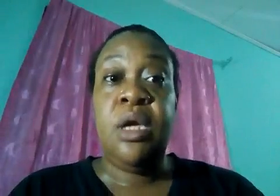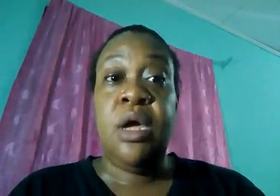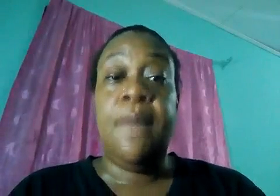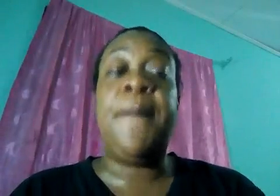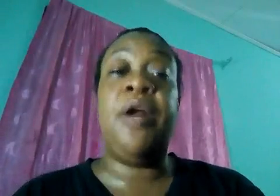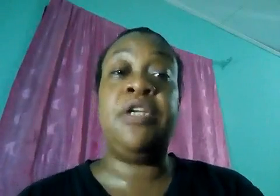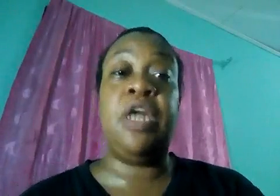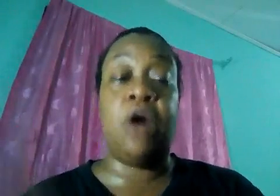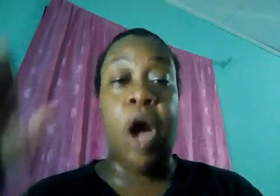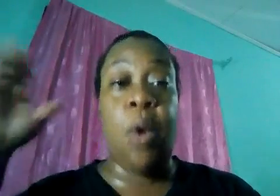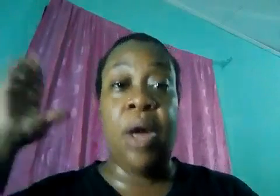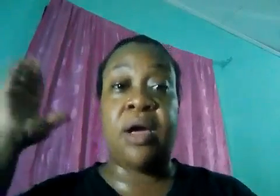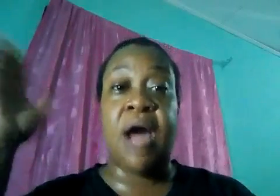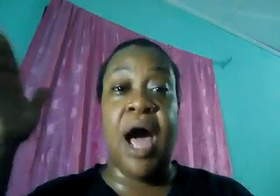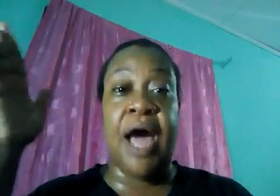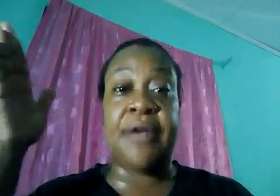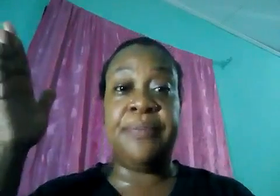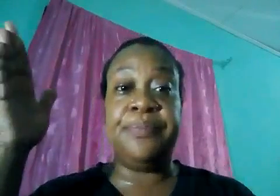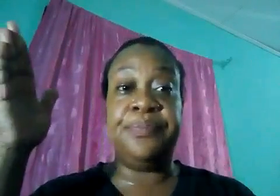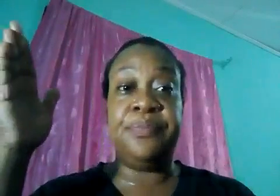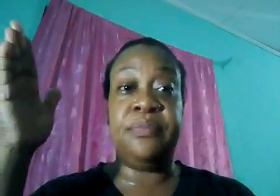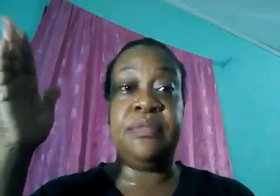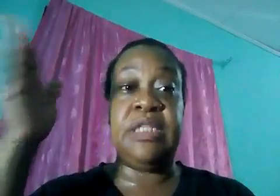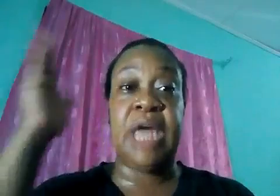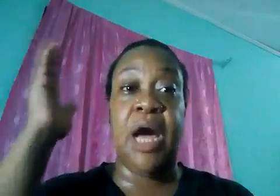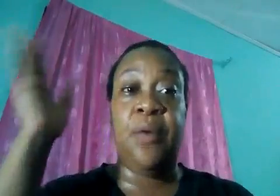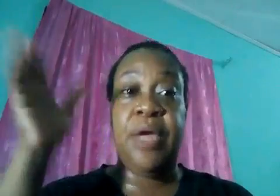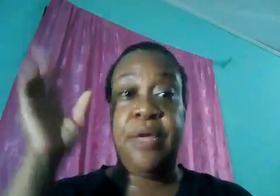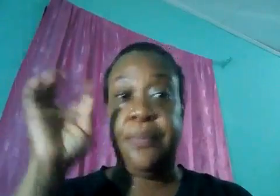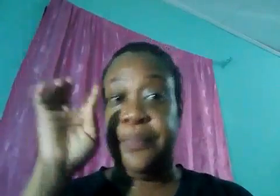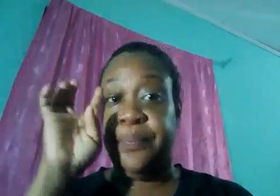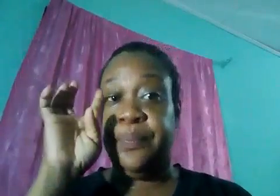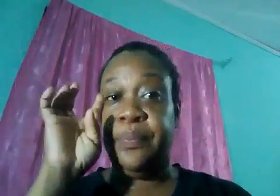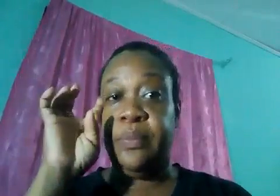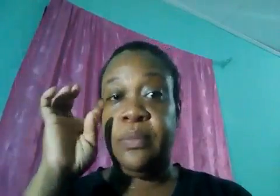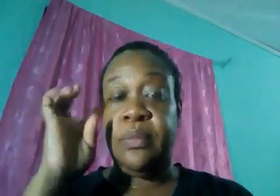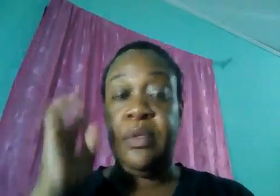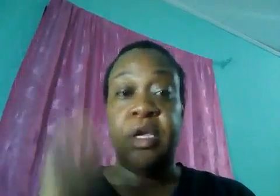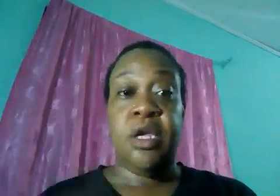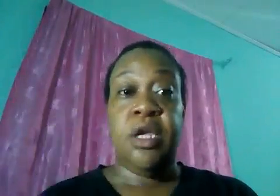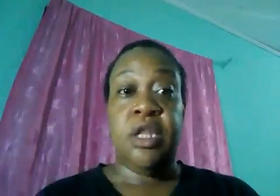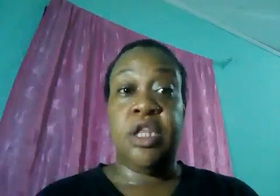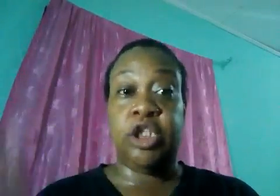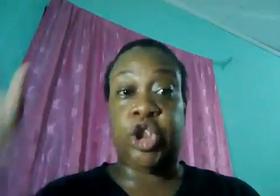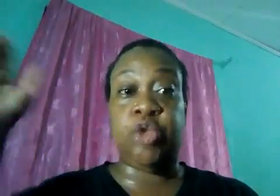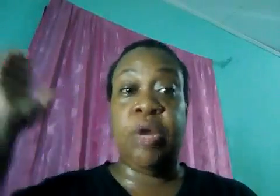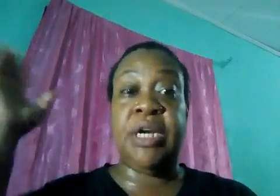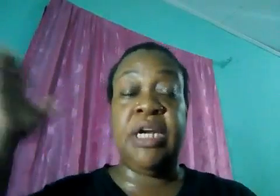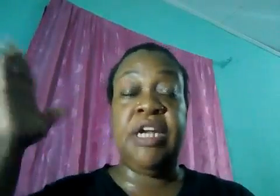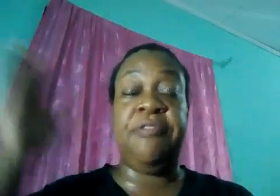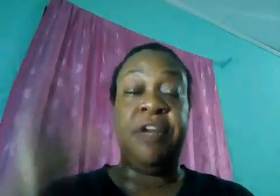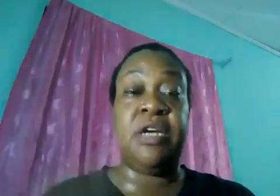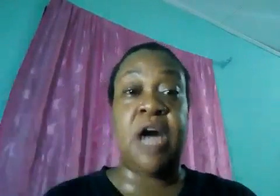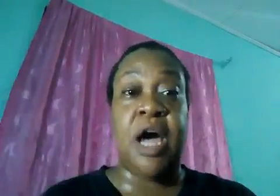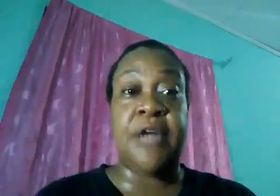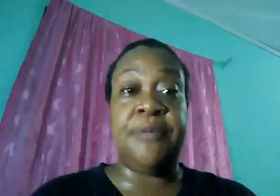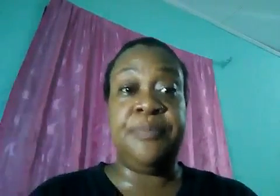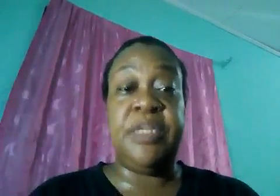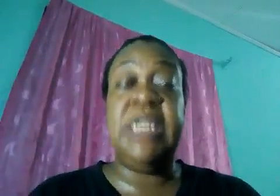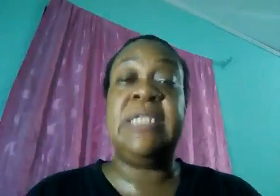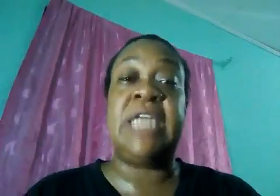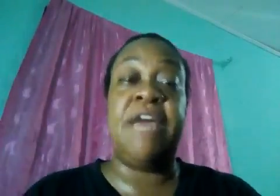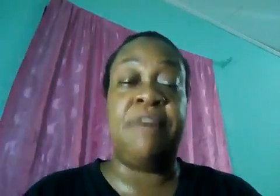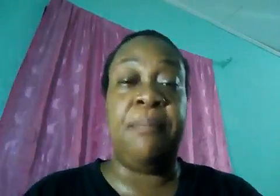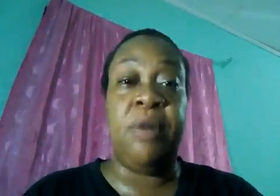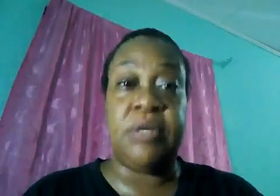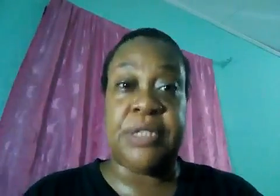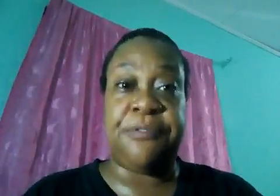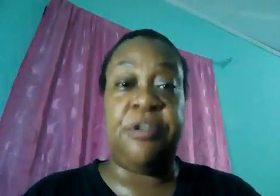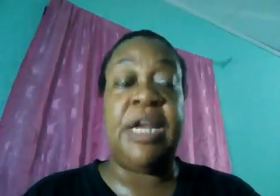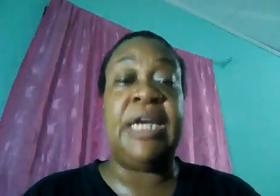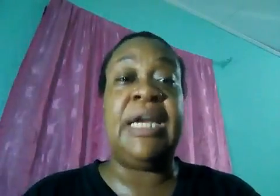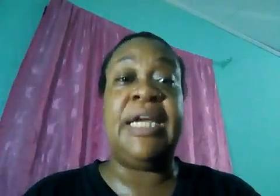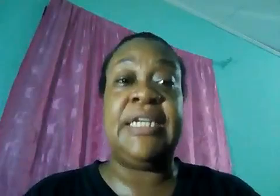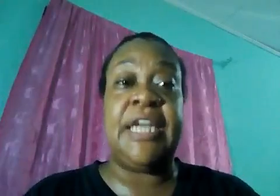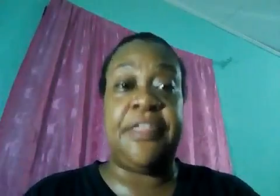the our God, Yahweh, the true and the living God, he's ever merciful and lendeth.